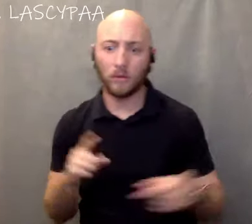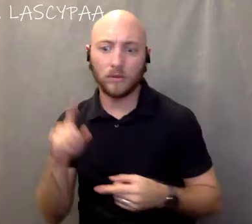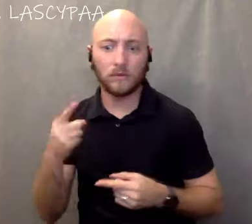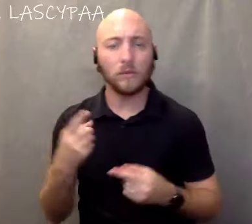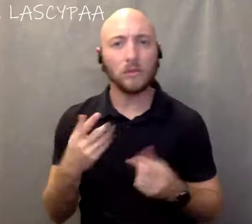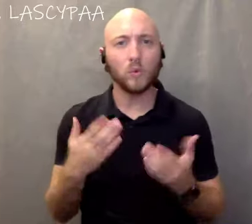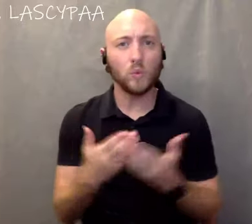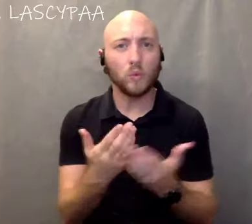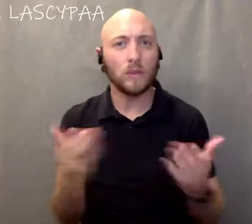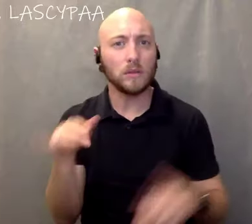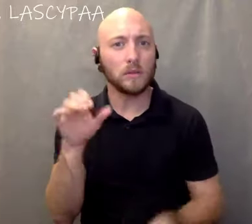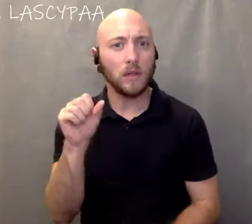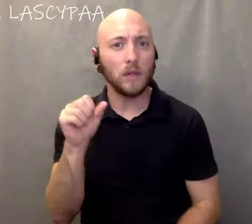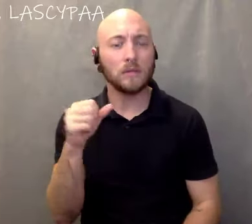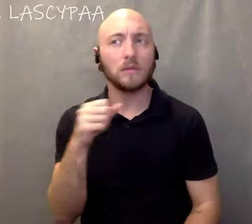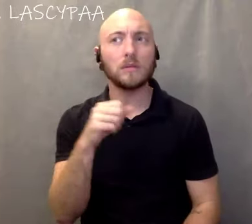But